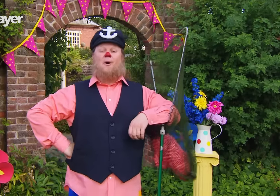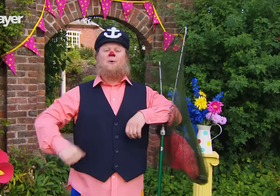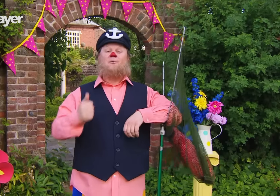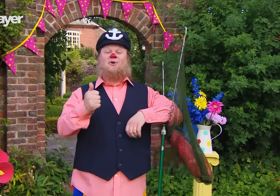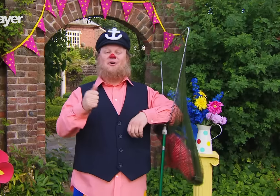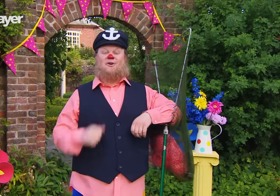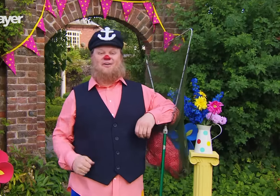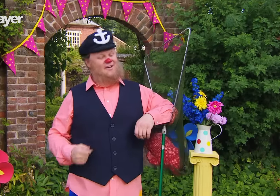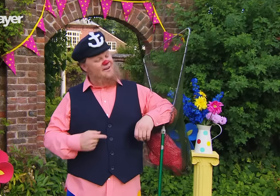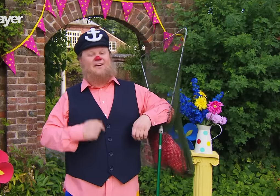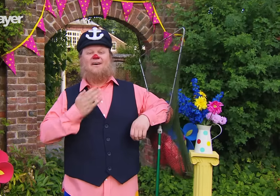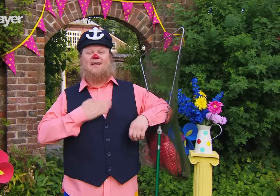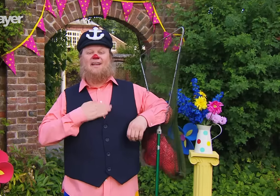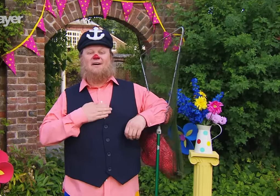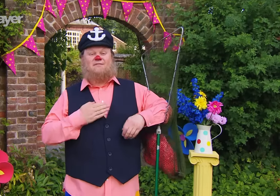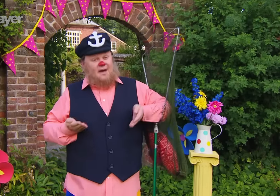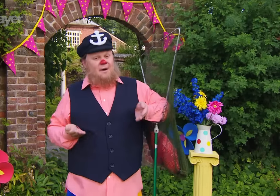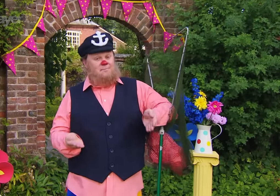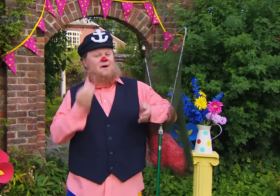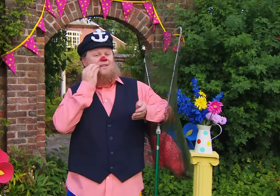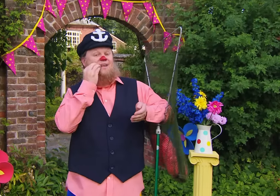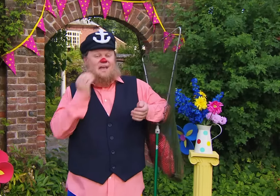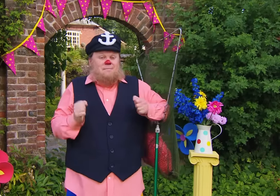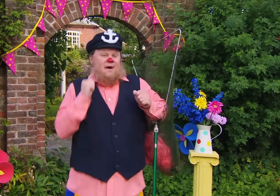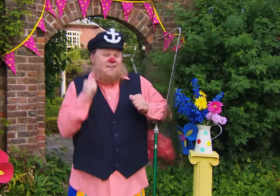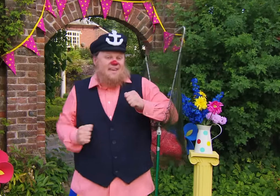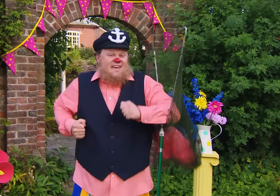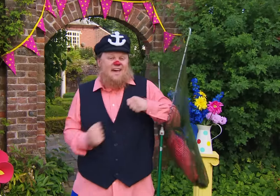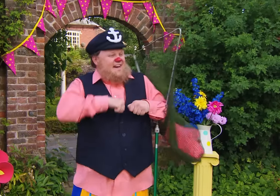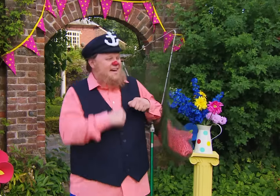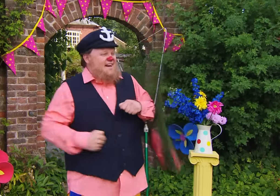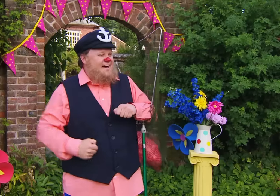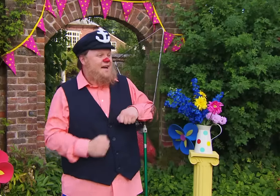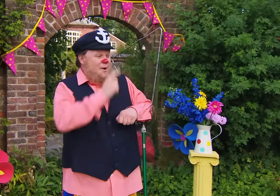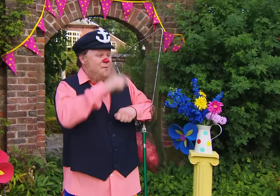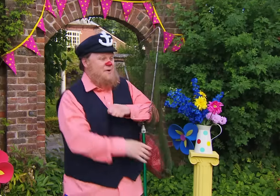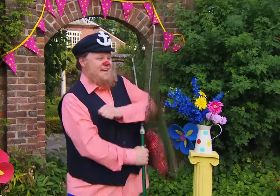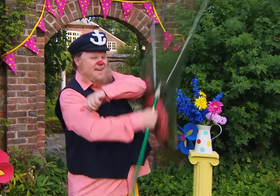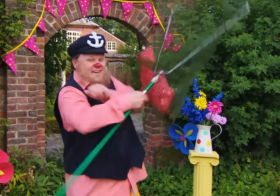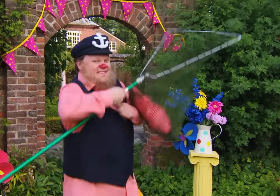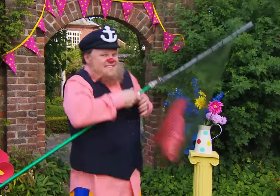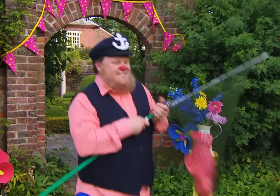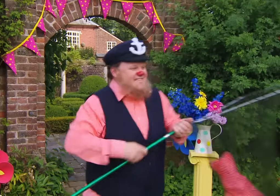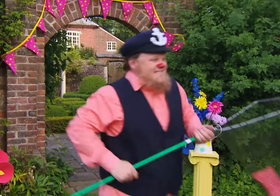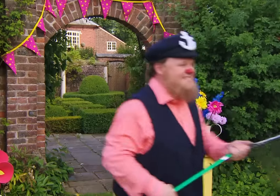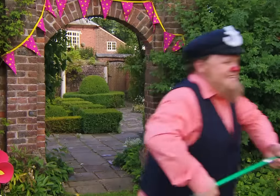Oh, good. I love a birthday party. Fisherman Tumble, Do you know who's